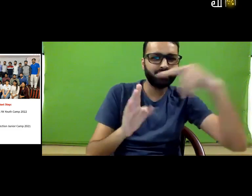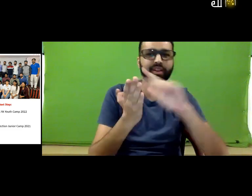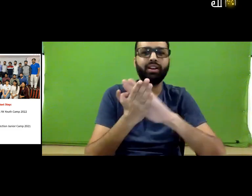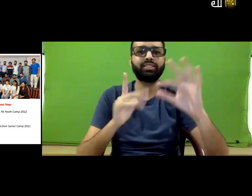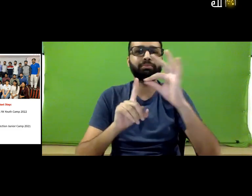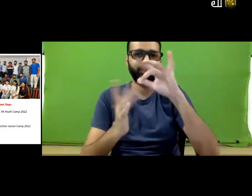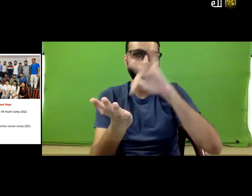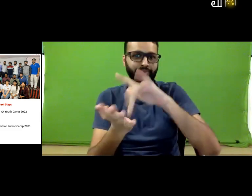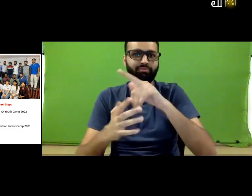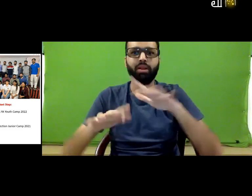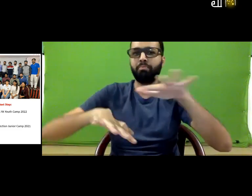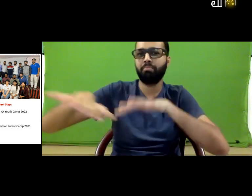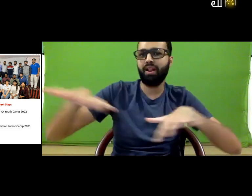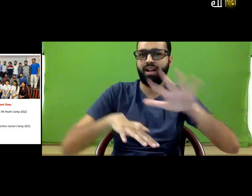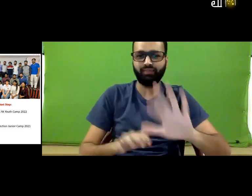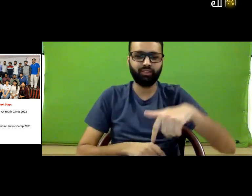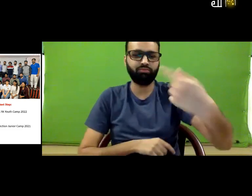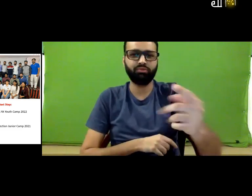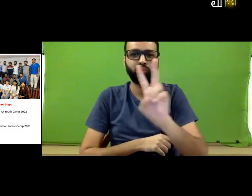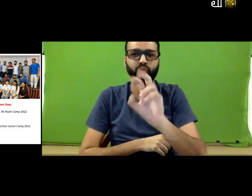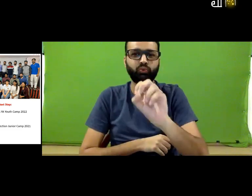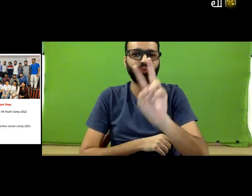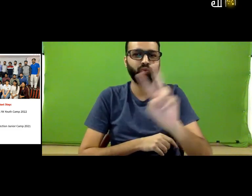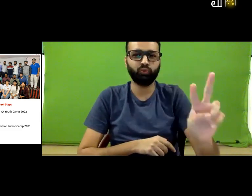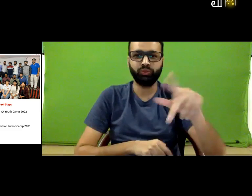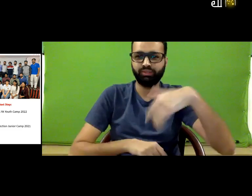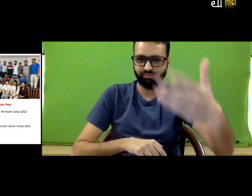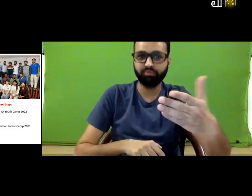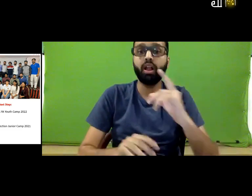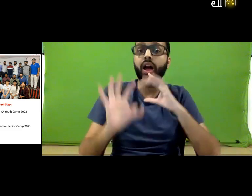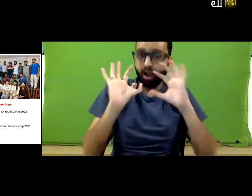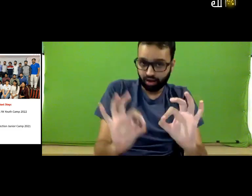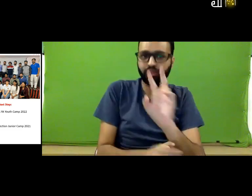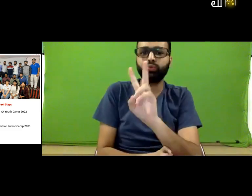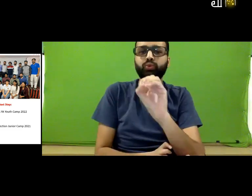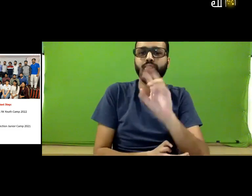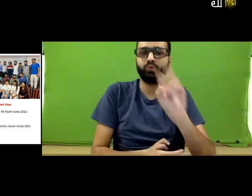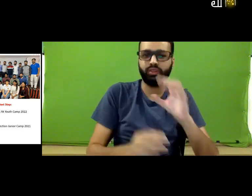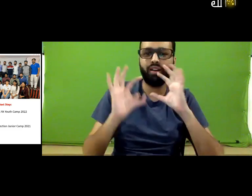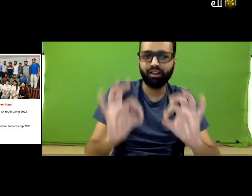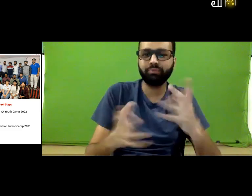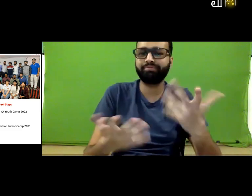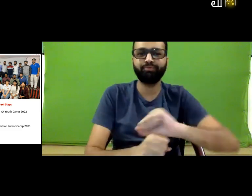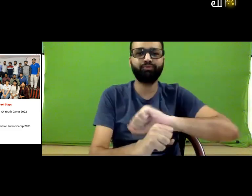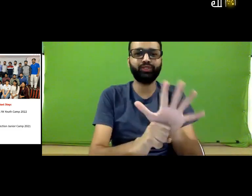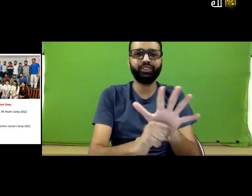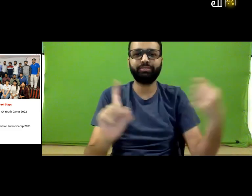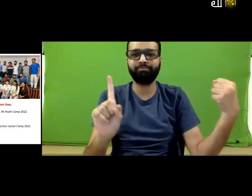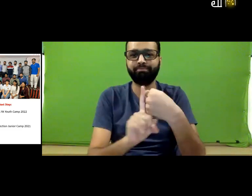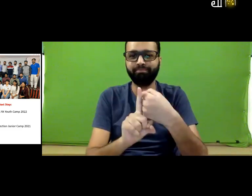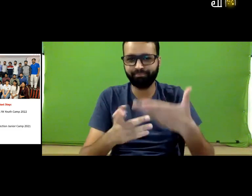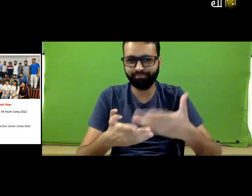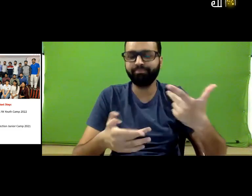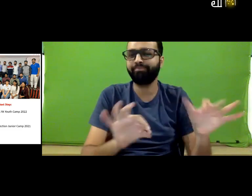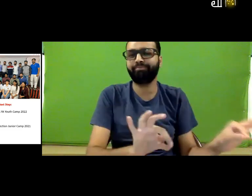HP, close to Punjab. We are planning that in 2022. Really, it was supposed to happen in 2020,